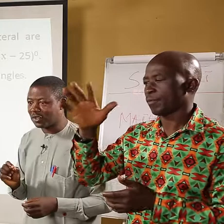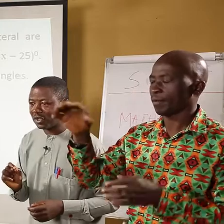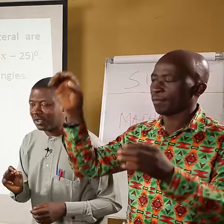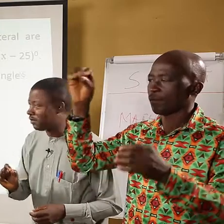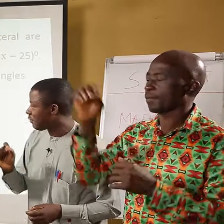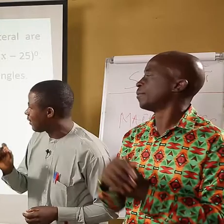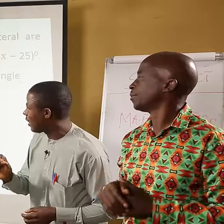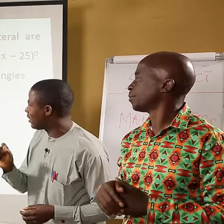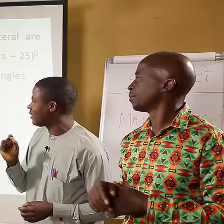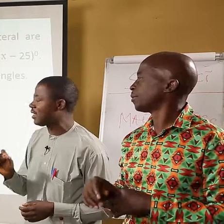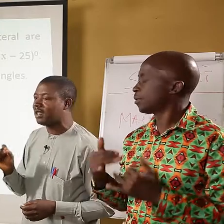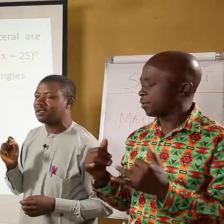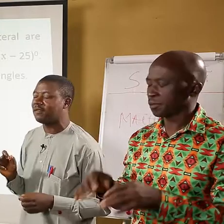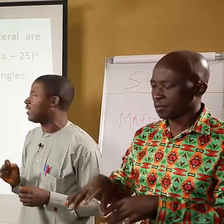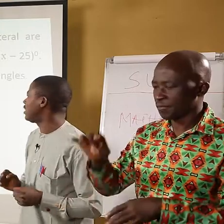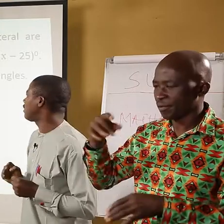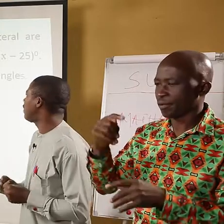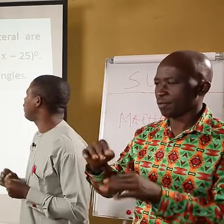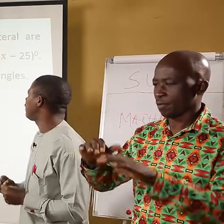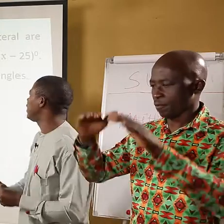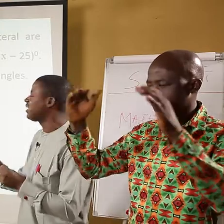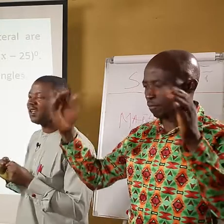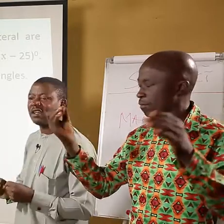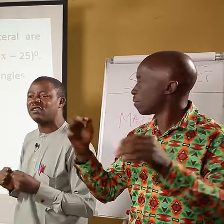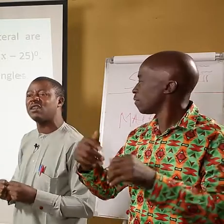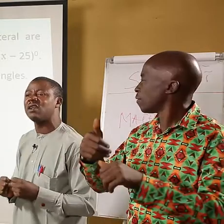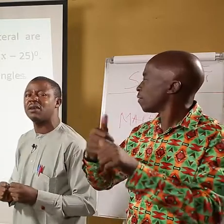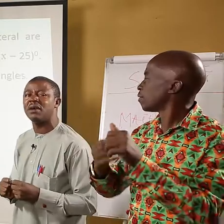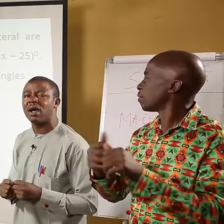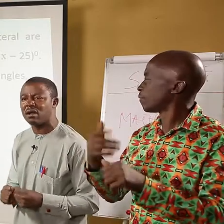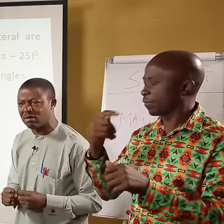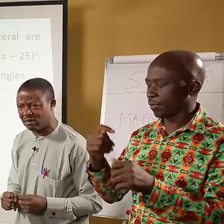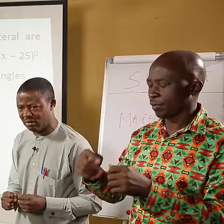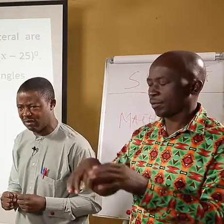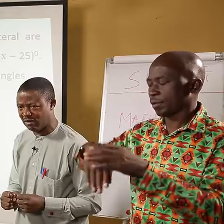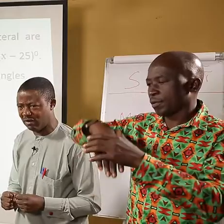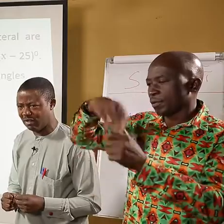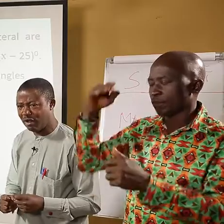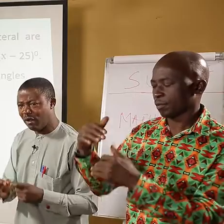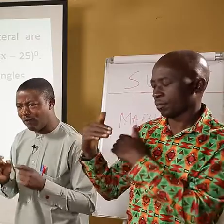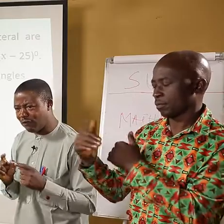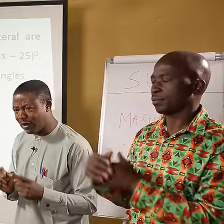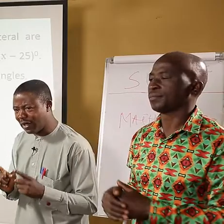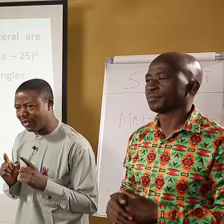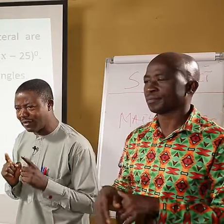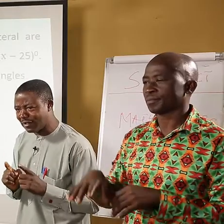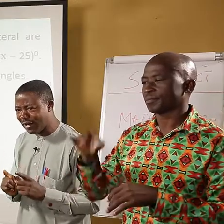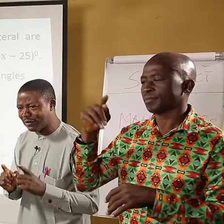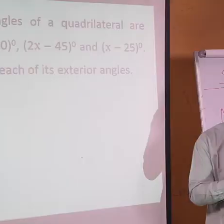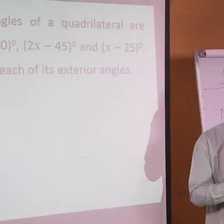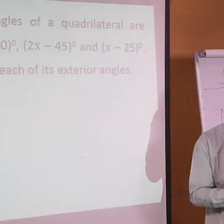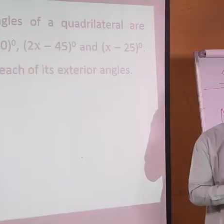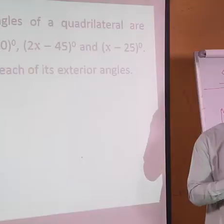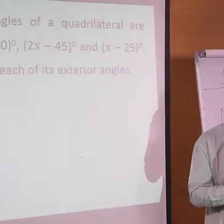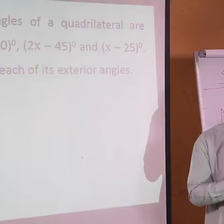The question is find the size of each of its exterior angle. Find the